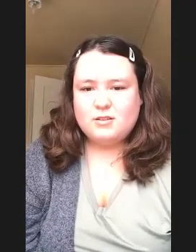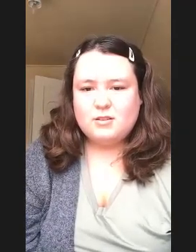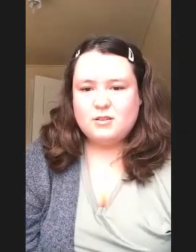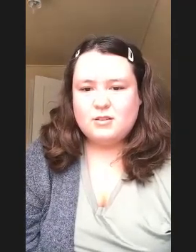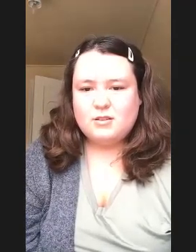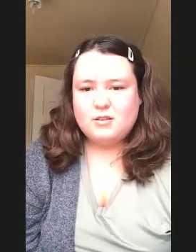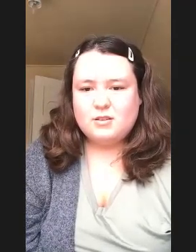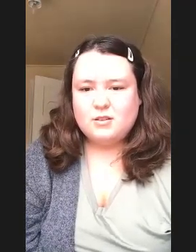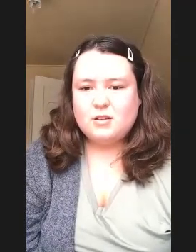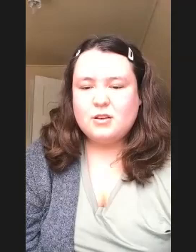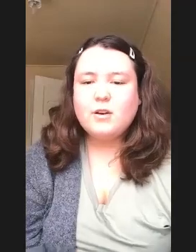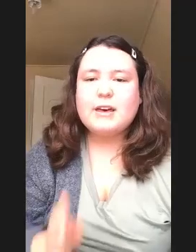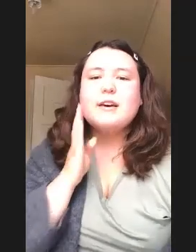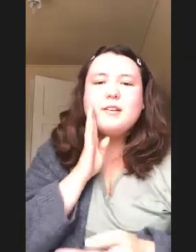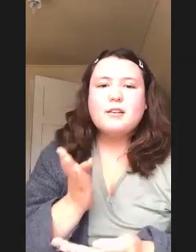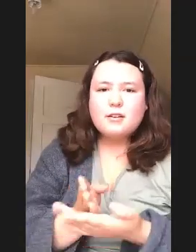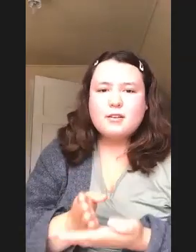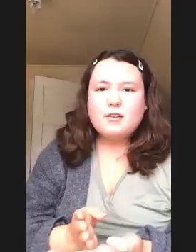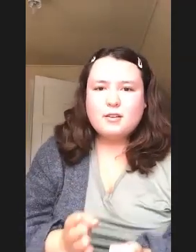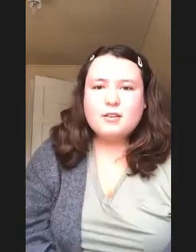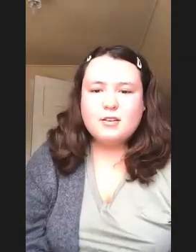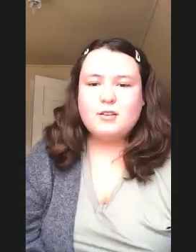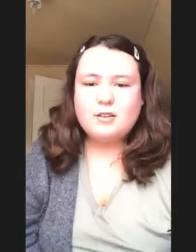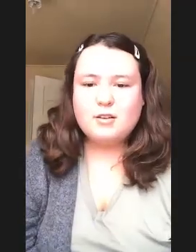daughter. Okay. So like,